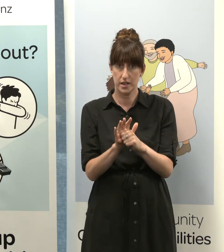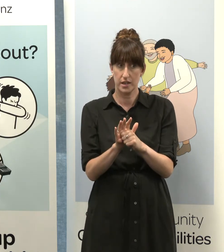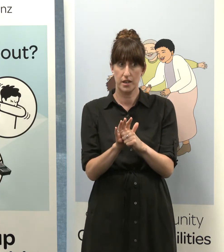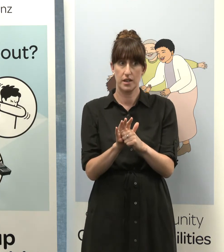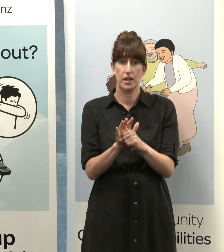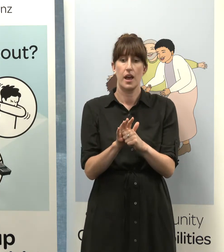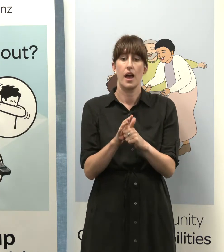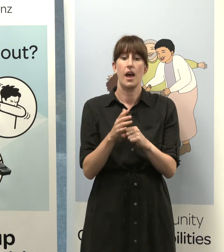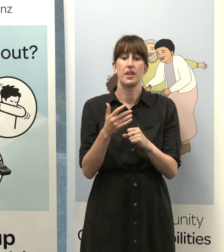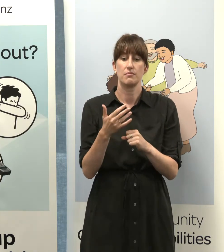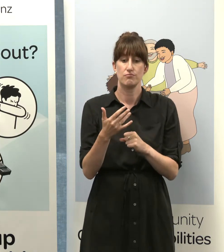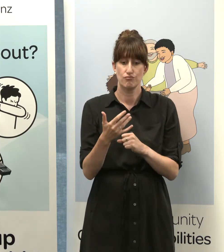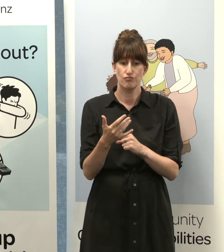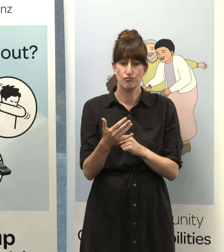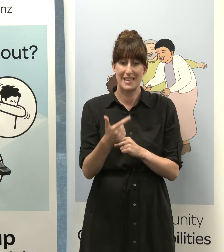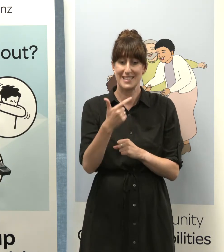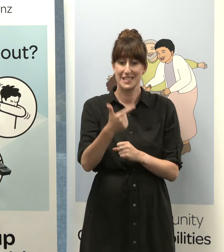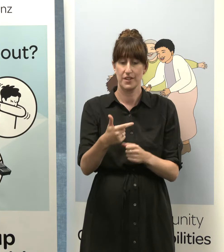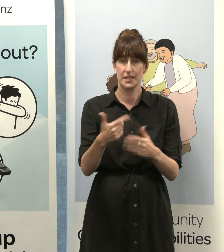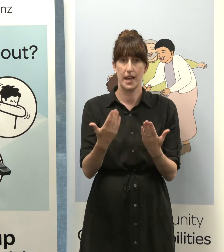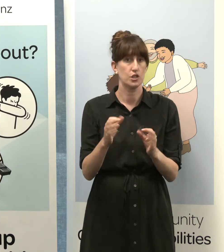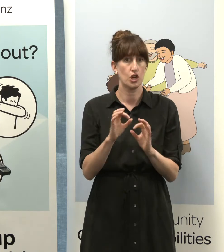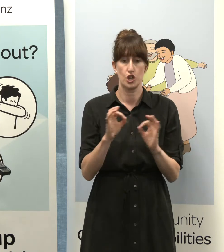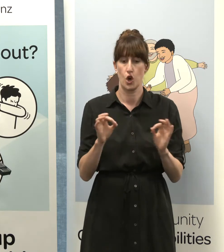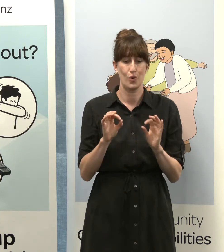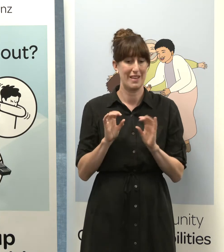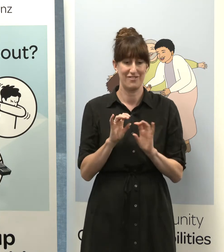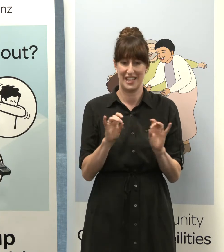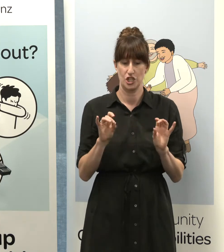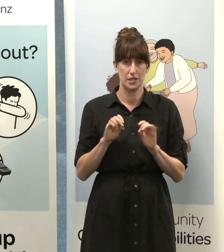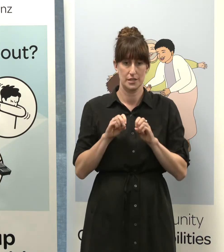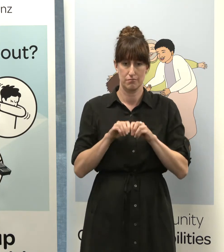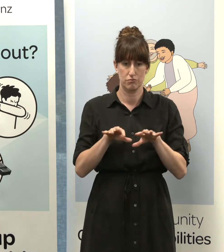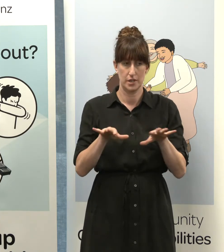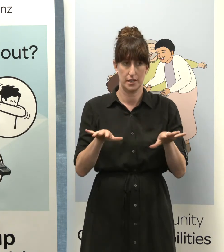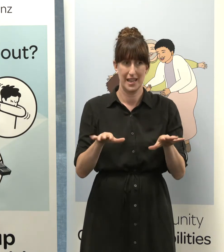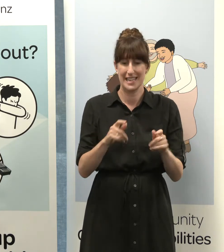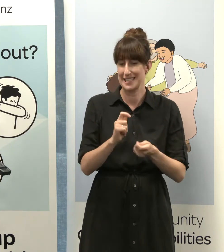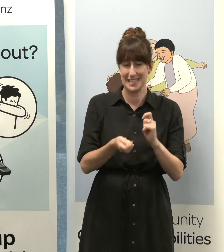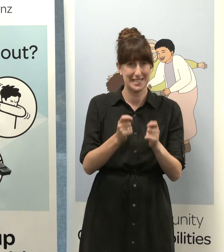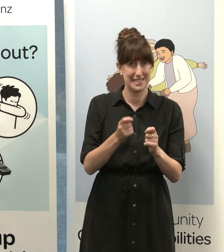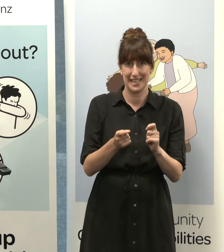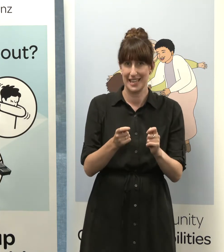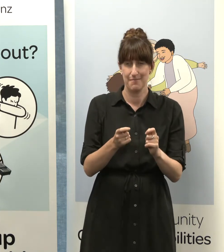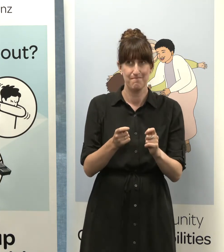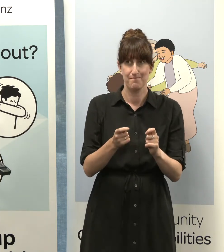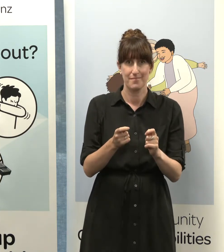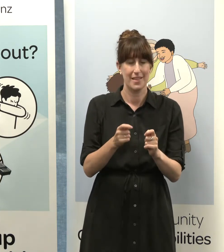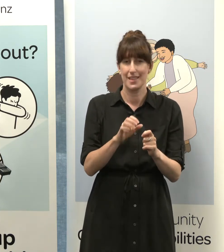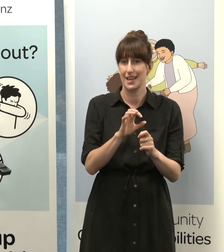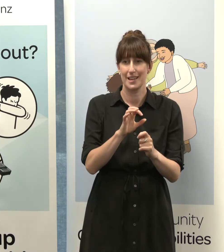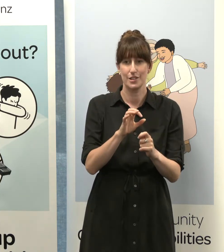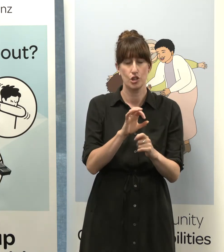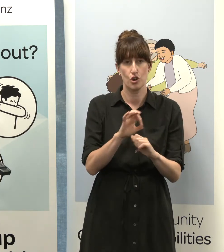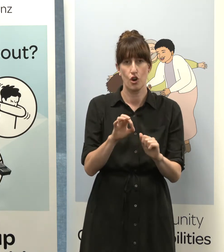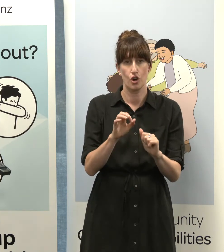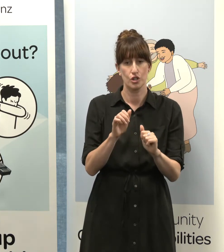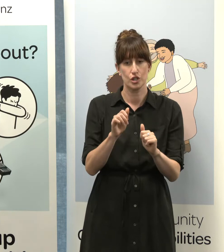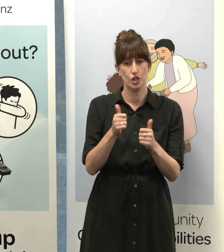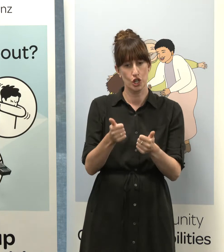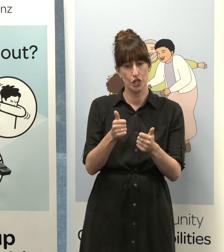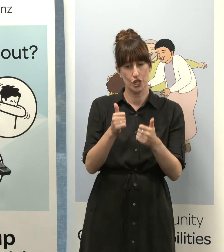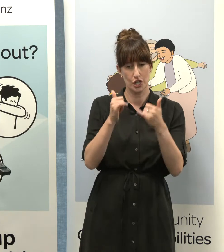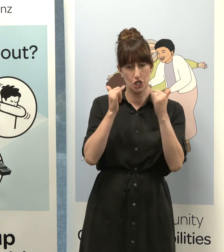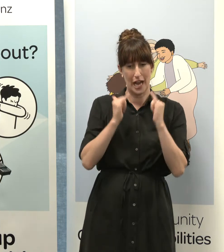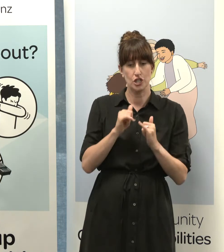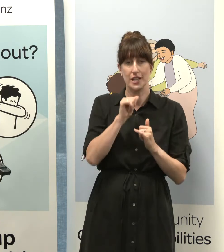be infectious after 7 days, and a test per se is not a good discriminator of whether someone is infectious or not. The